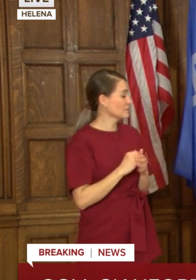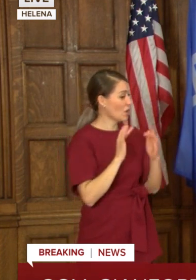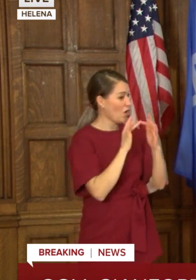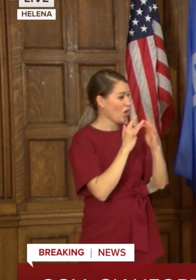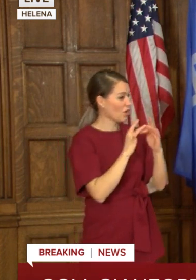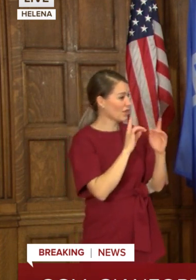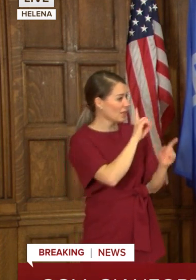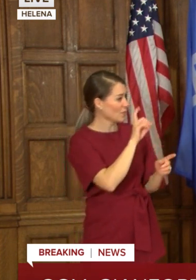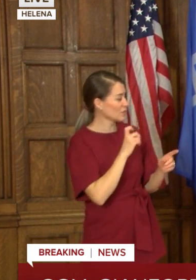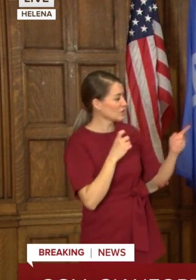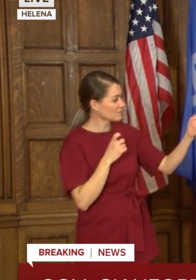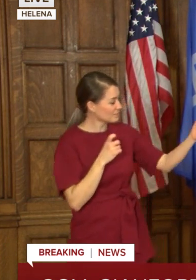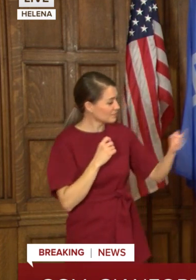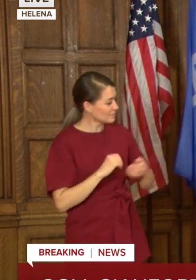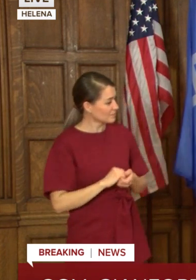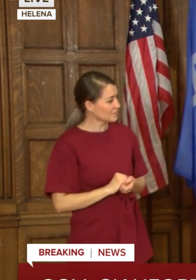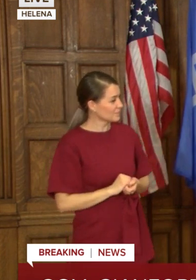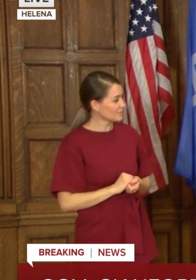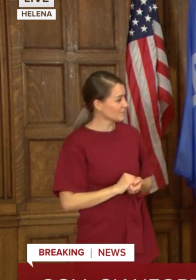online.